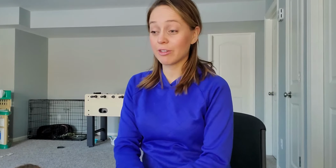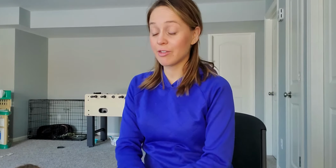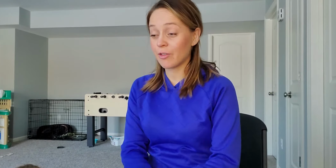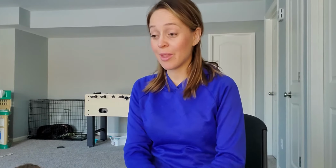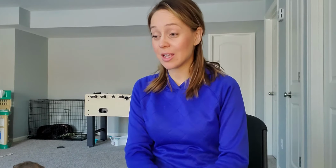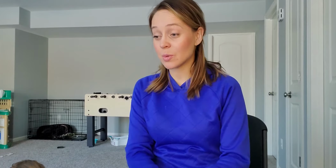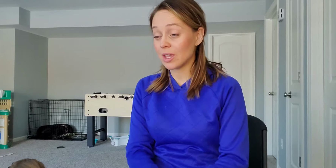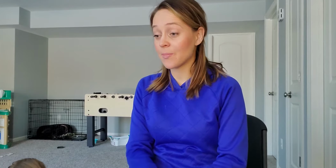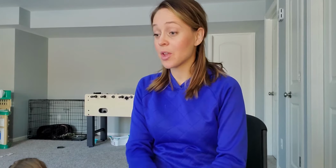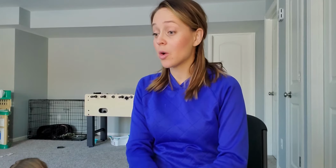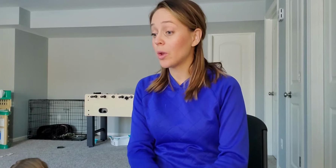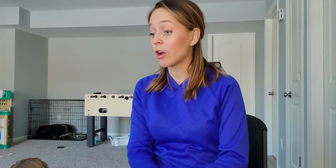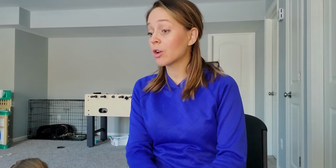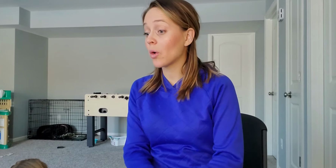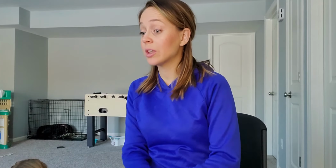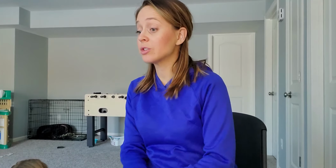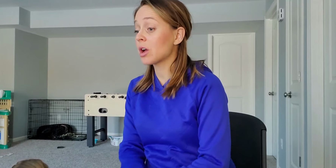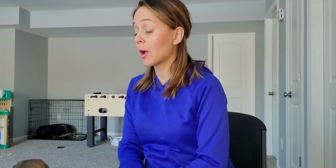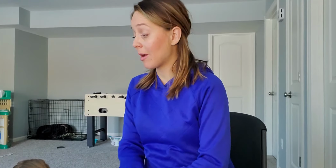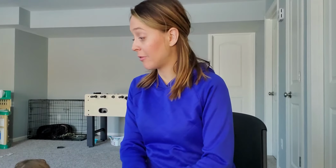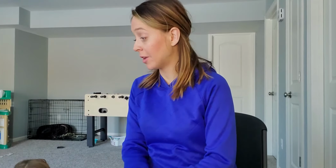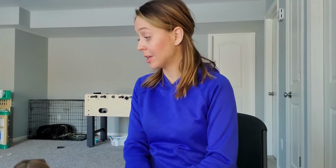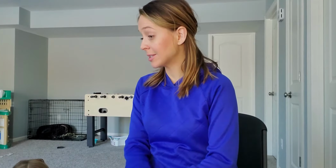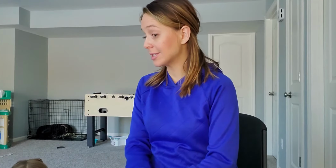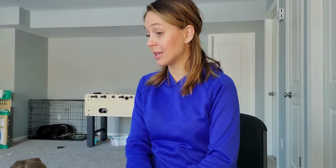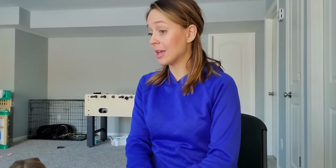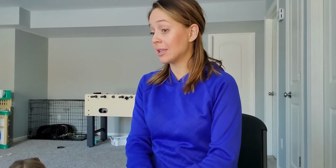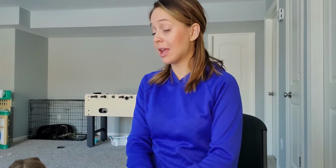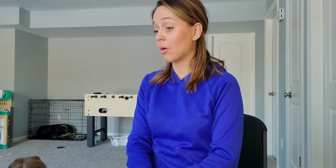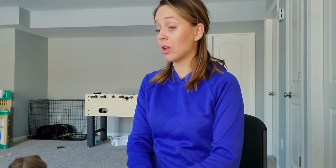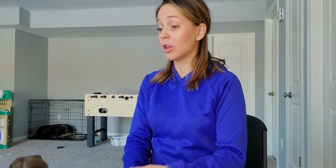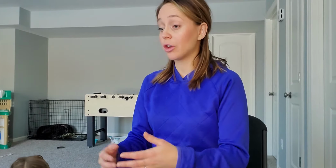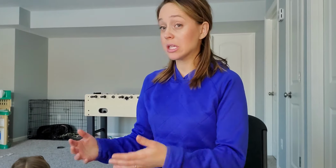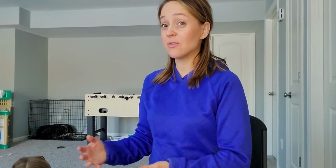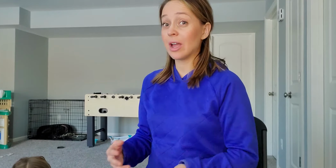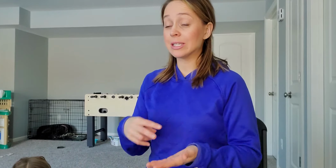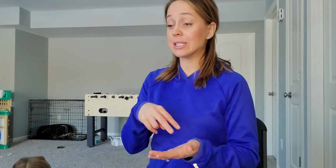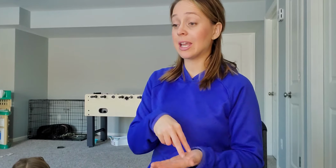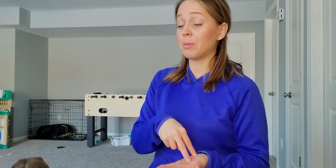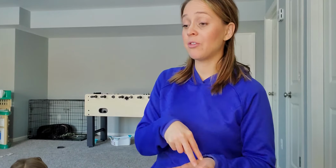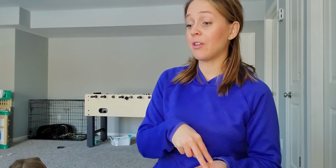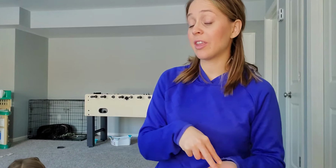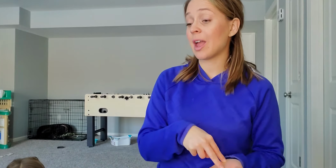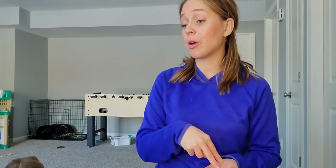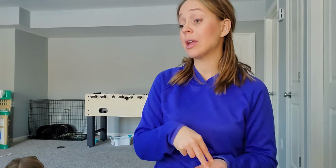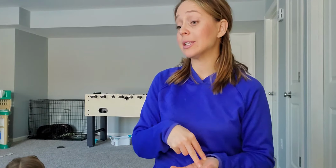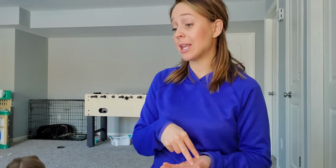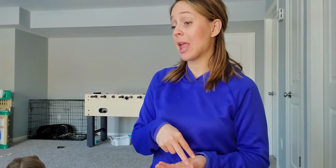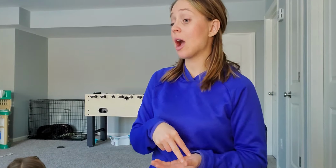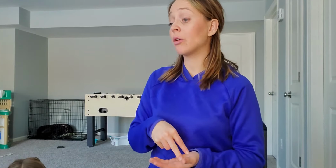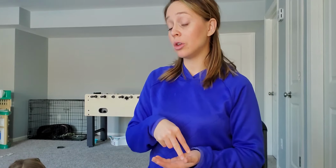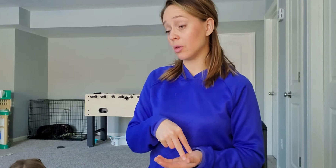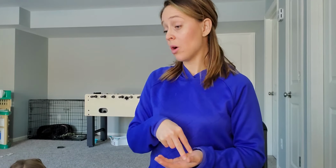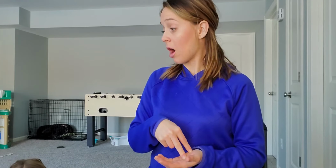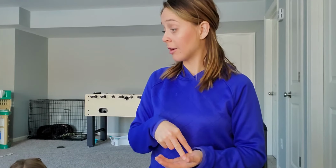review from last week. We are going to talk about feelings. Now, you're each invited to stand up in front of the camera and say how you are